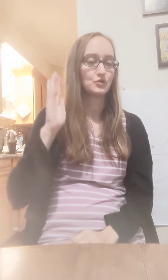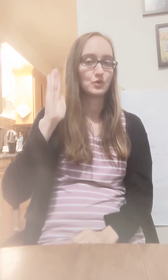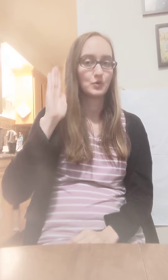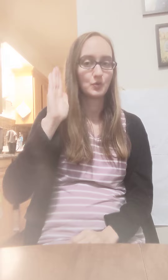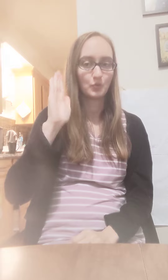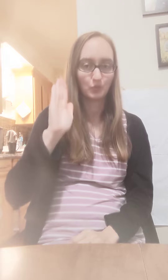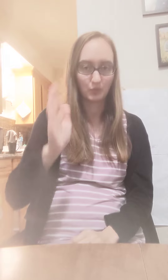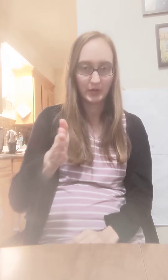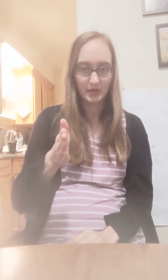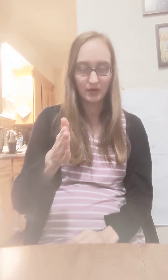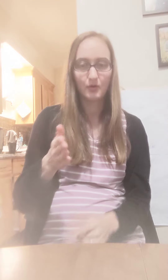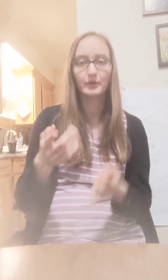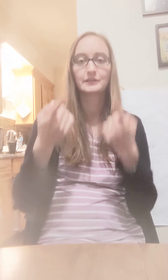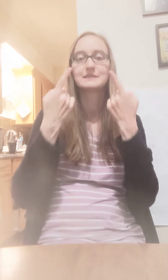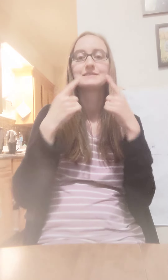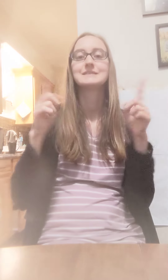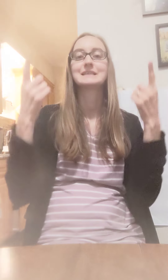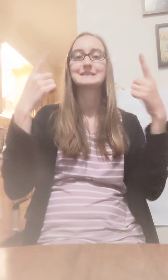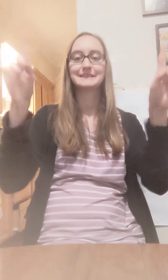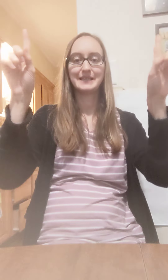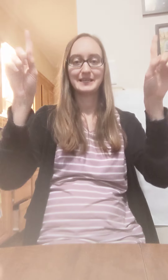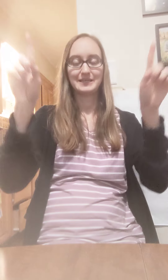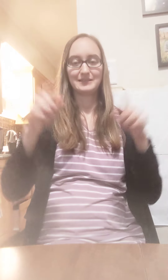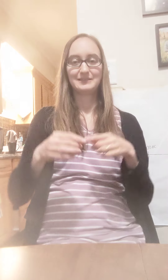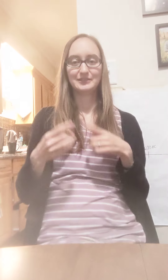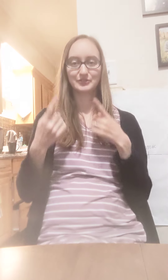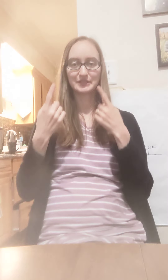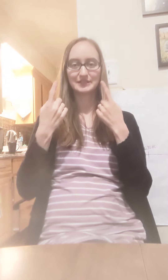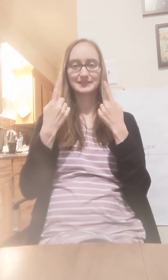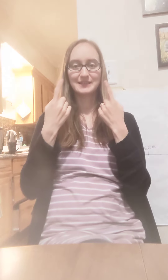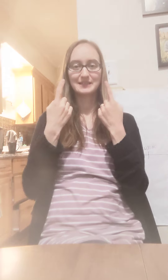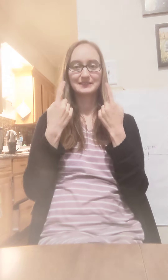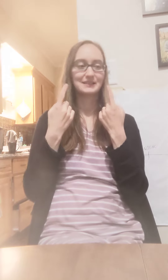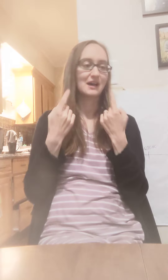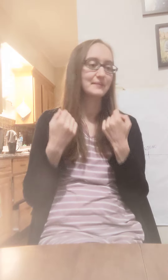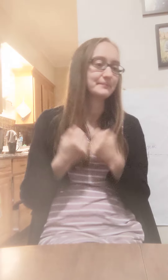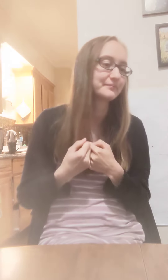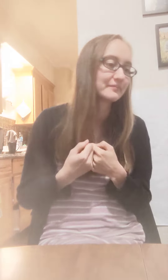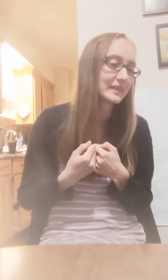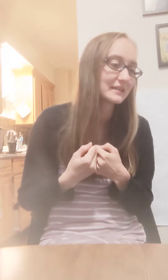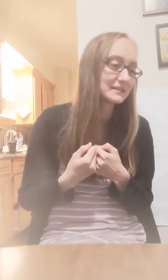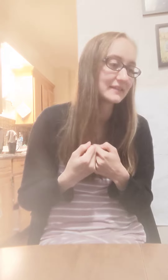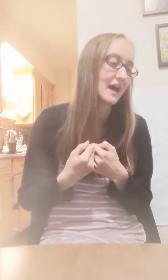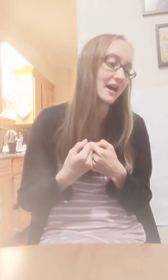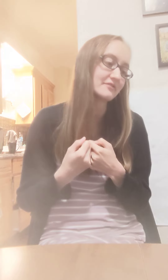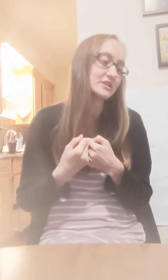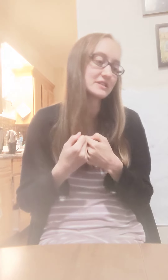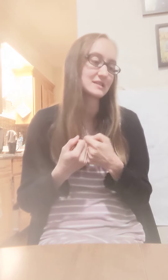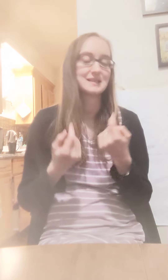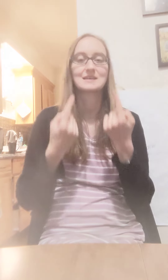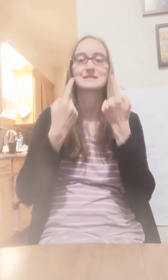will succeed, so succeed is, um, like that, have good success,